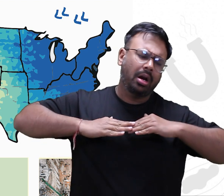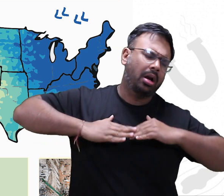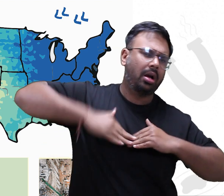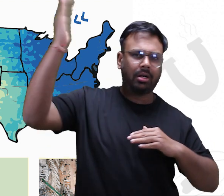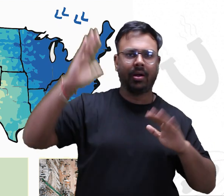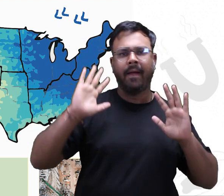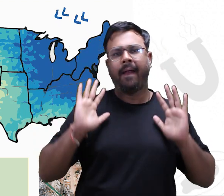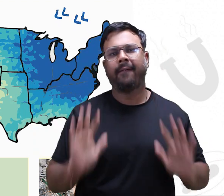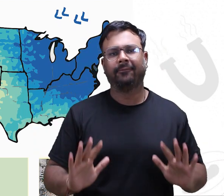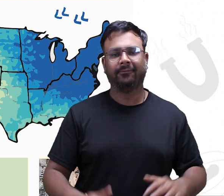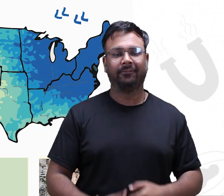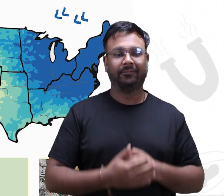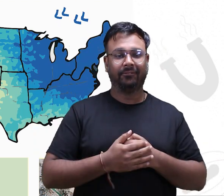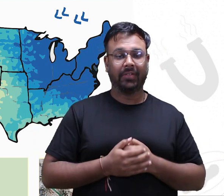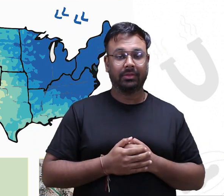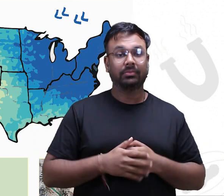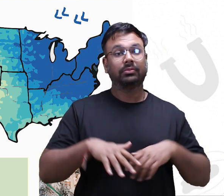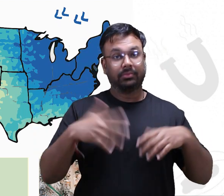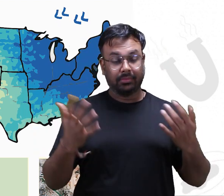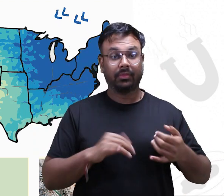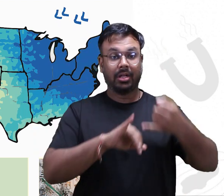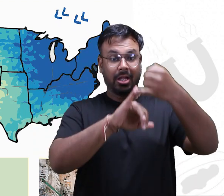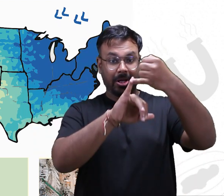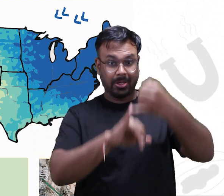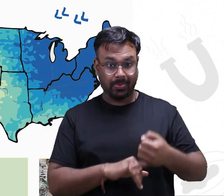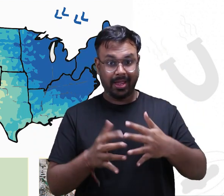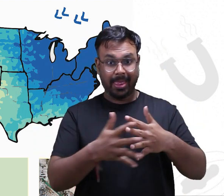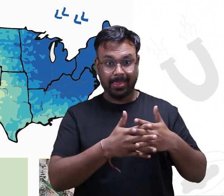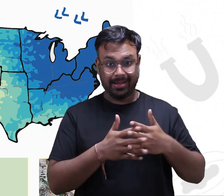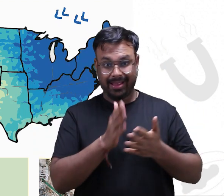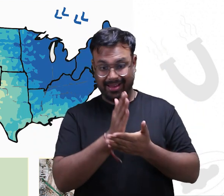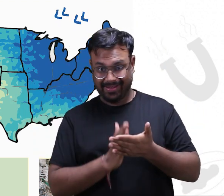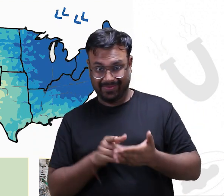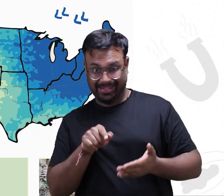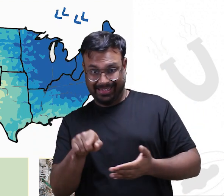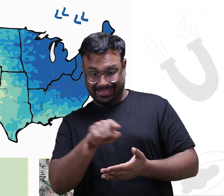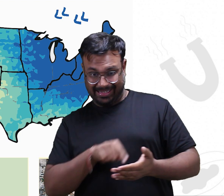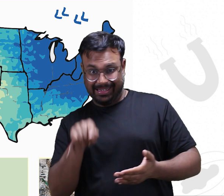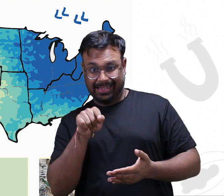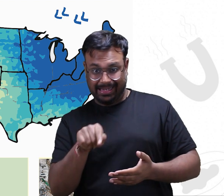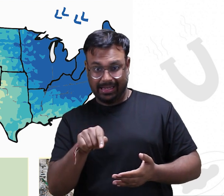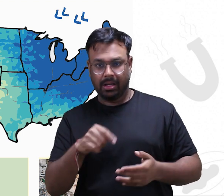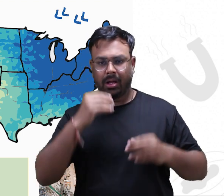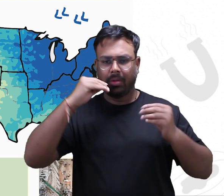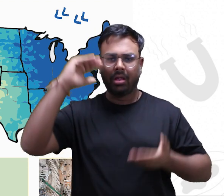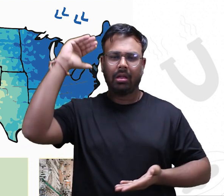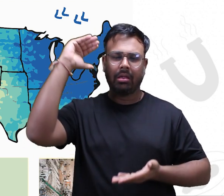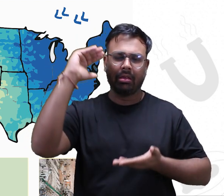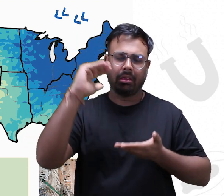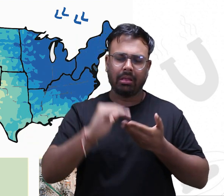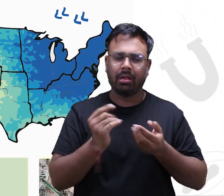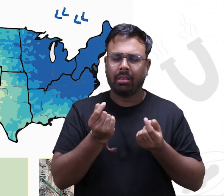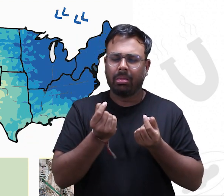increased precipitations, more rain and snow. Southern US, part of